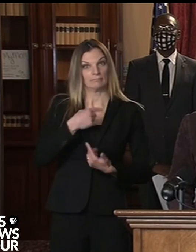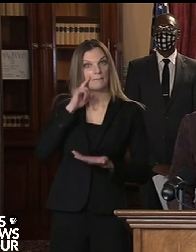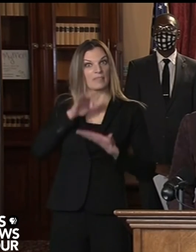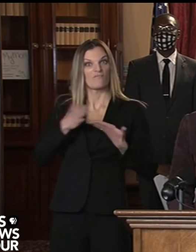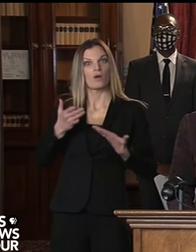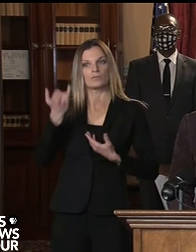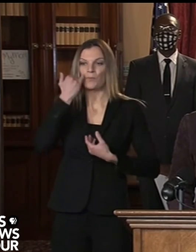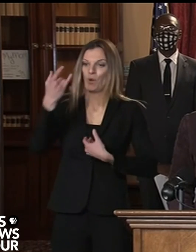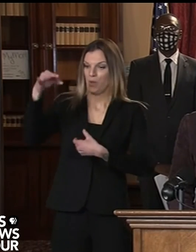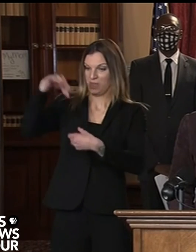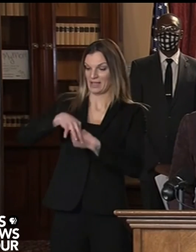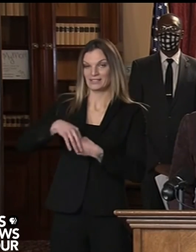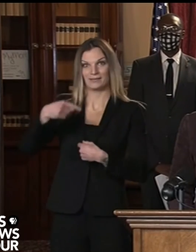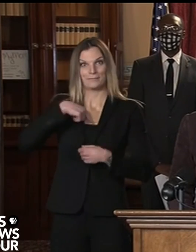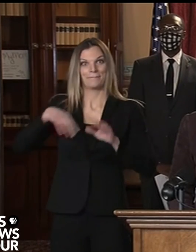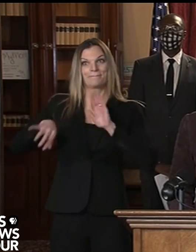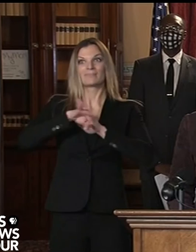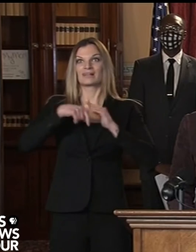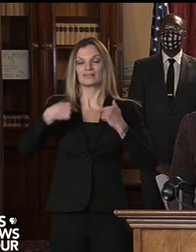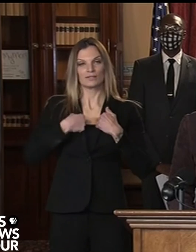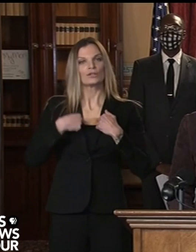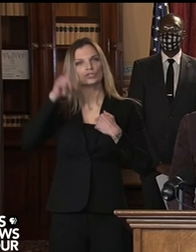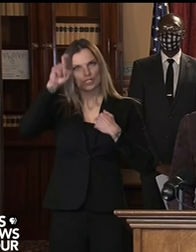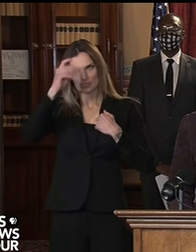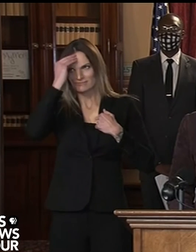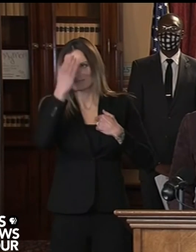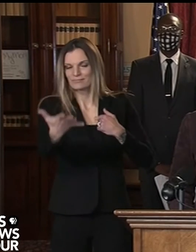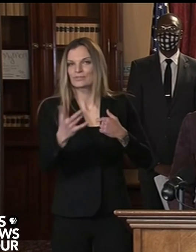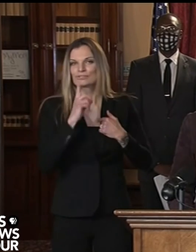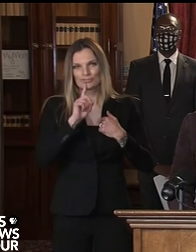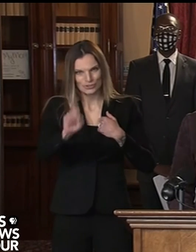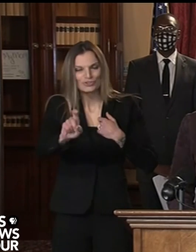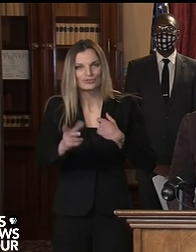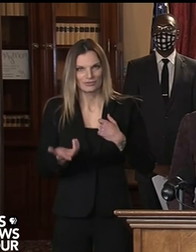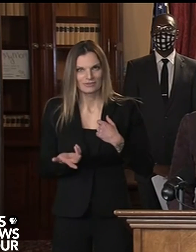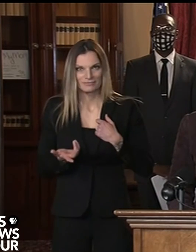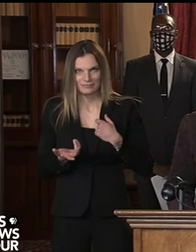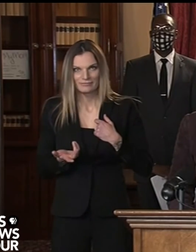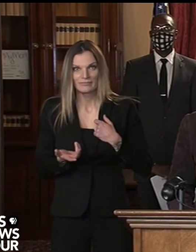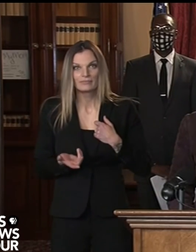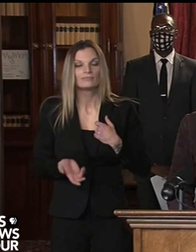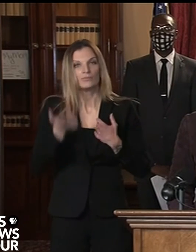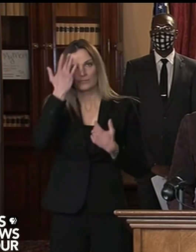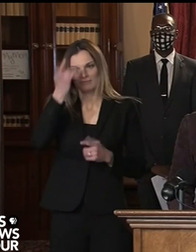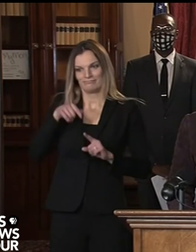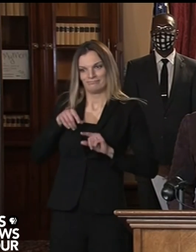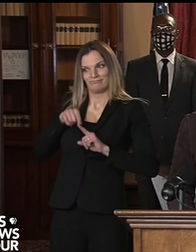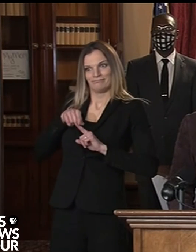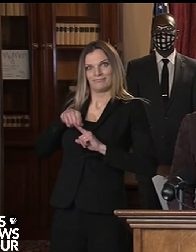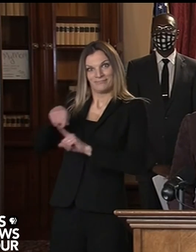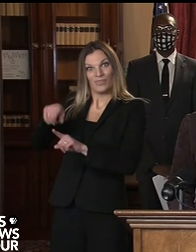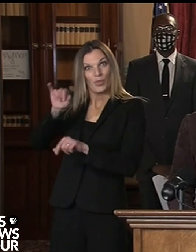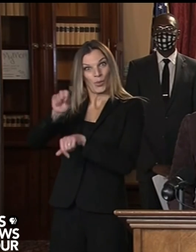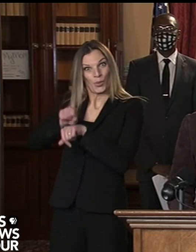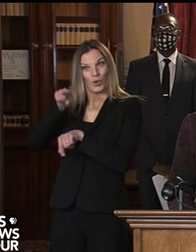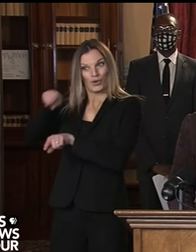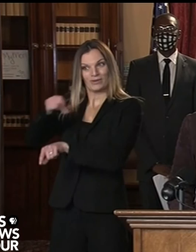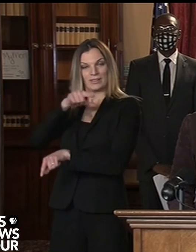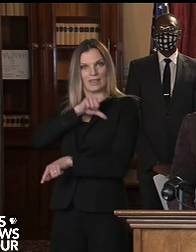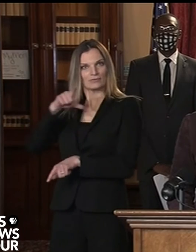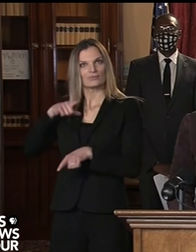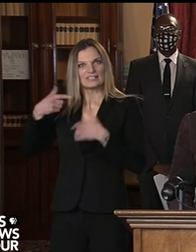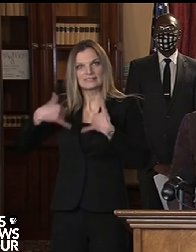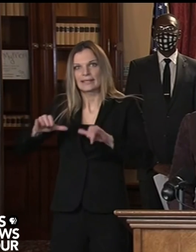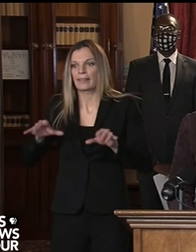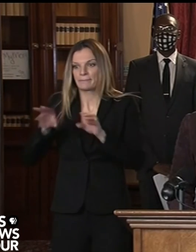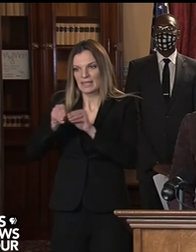officials in particular should make the same exact commitment. Especially in the legislature that is continuing to meet and